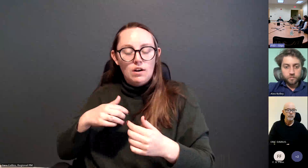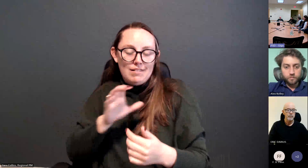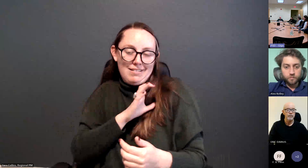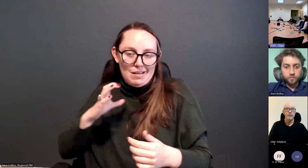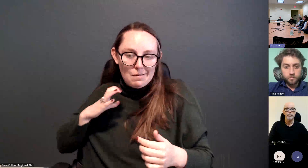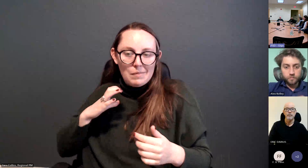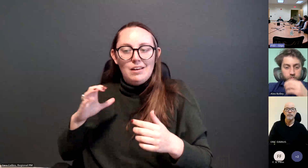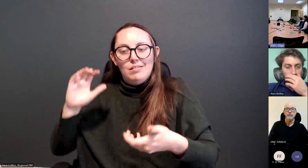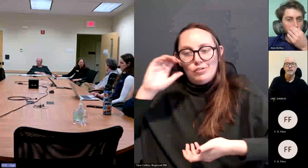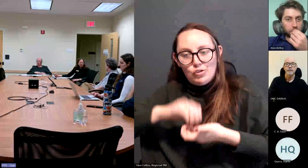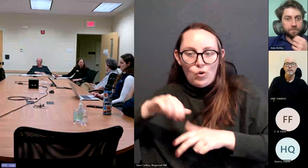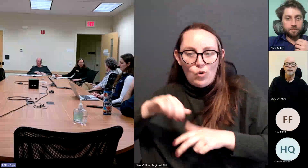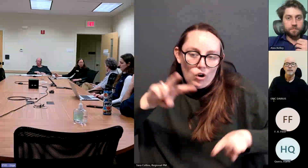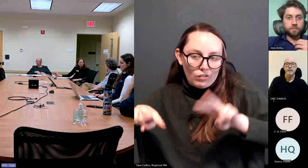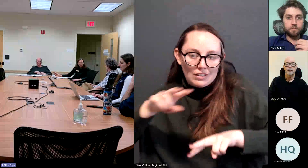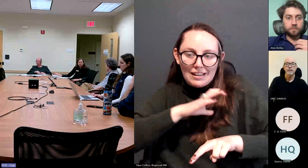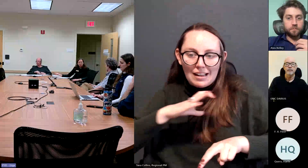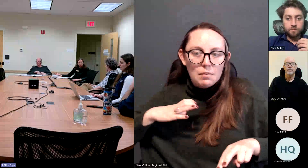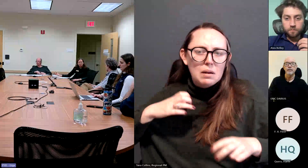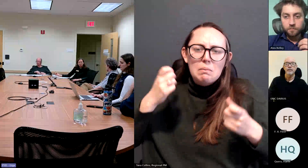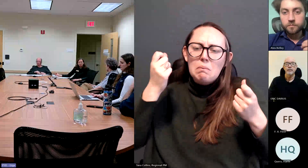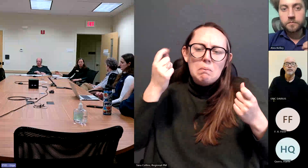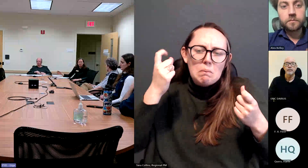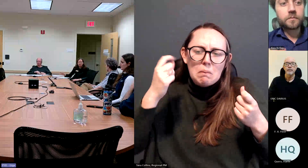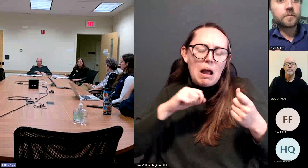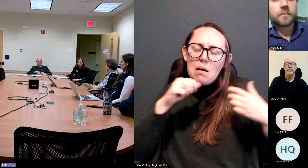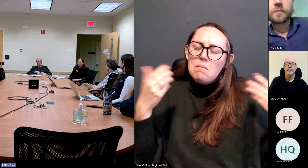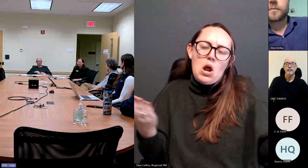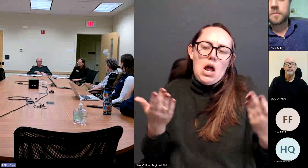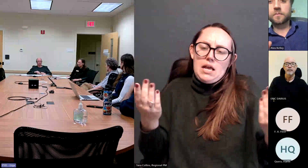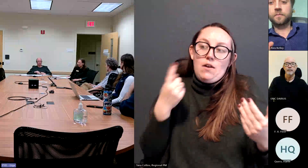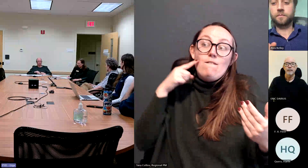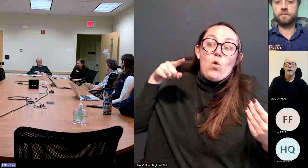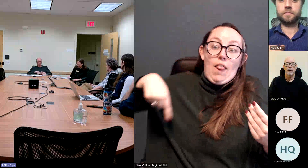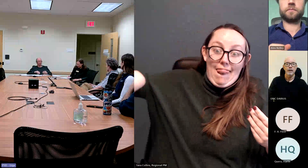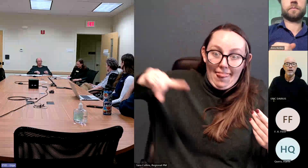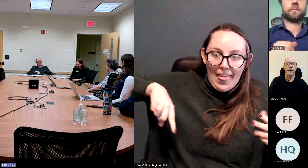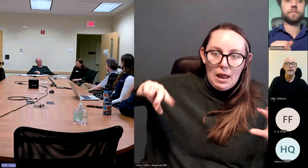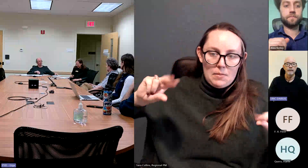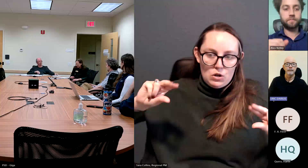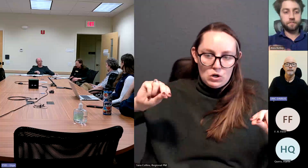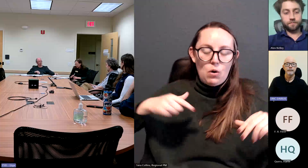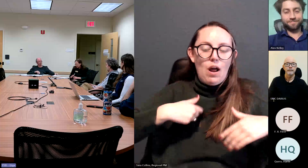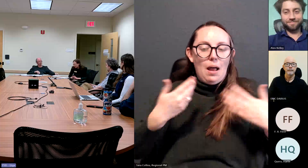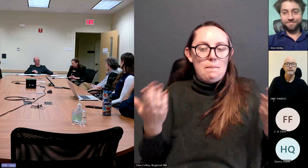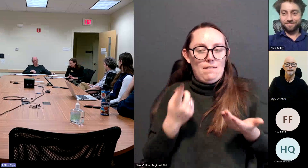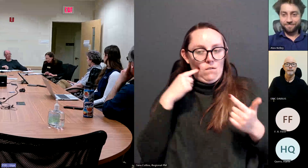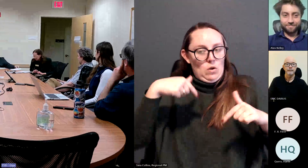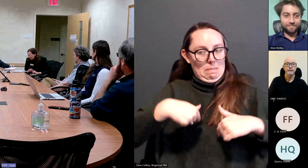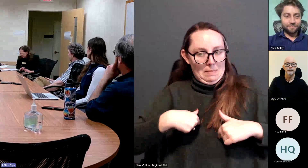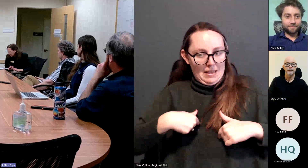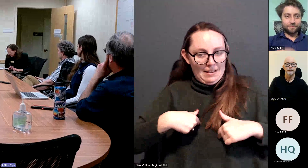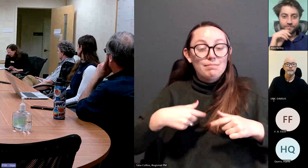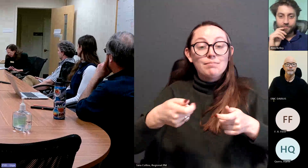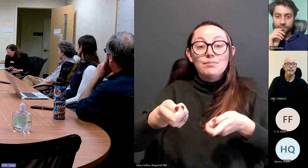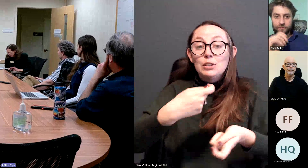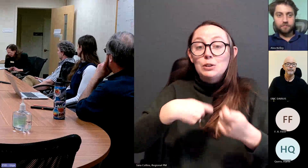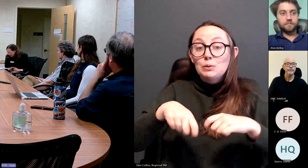Again, not here on their behalf, but an interested party. I have worked in technology in my distant past. Just new to the world